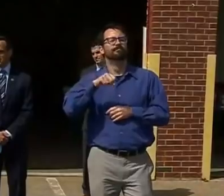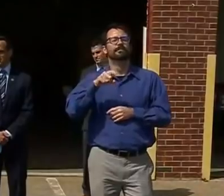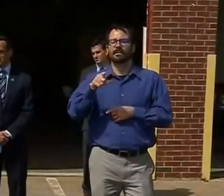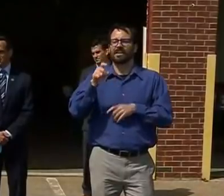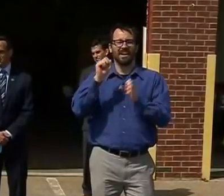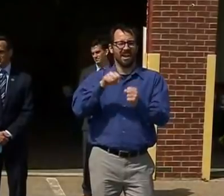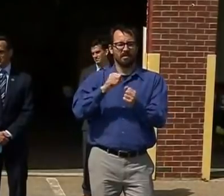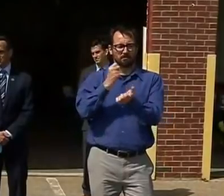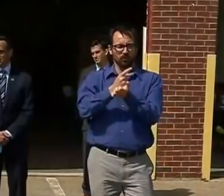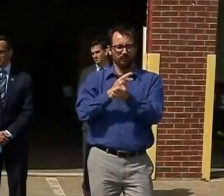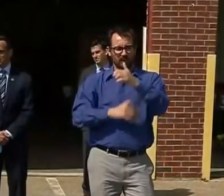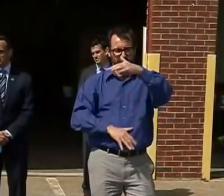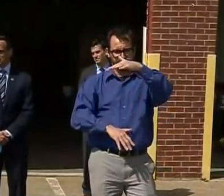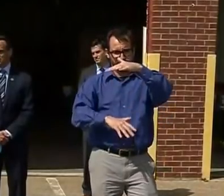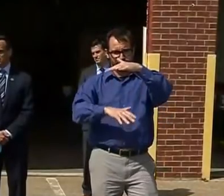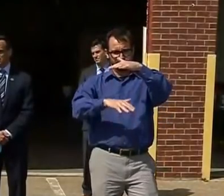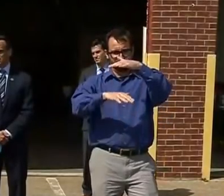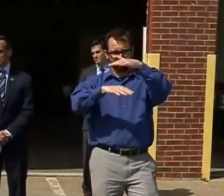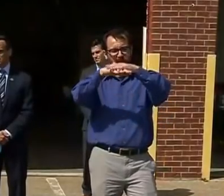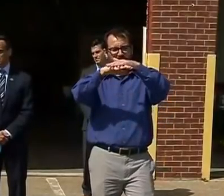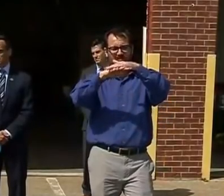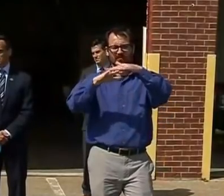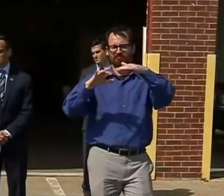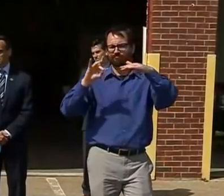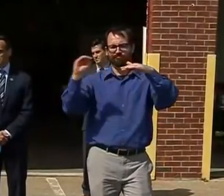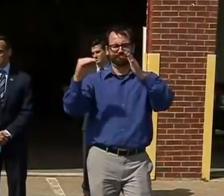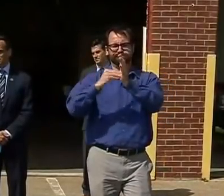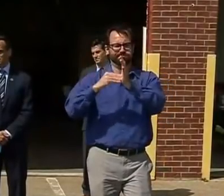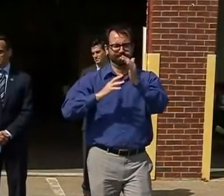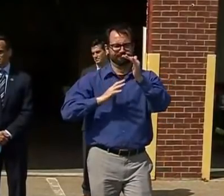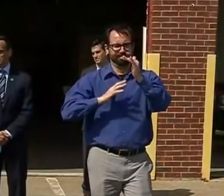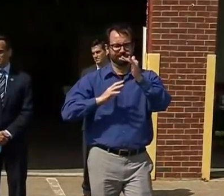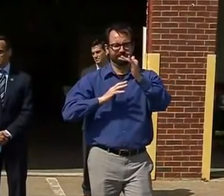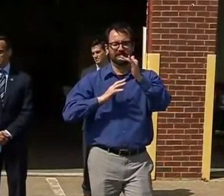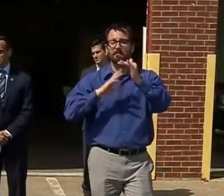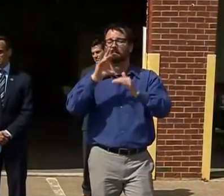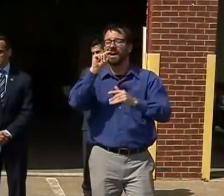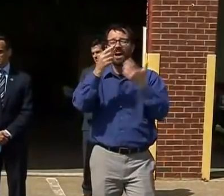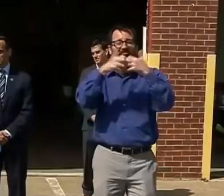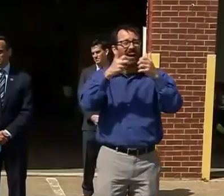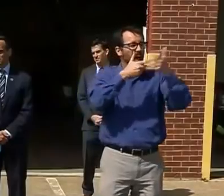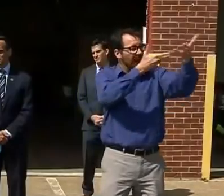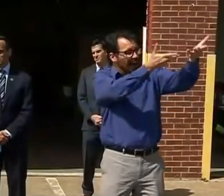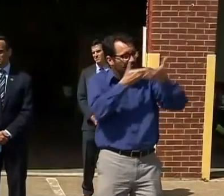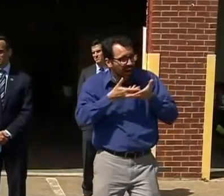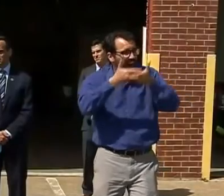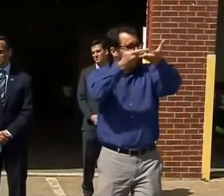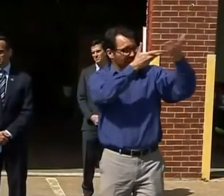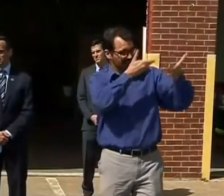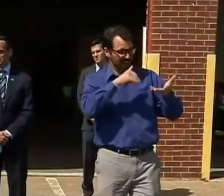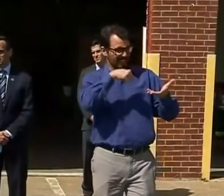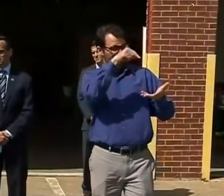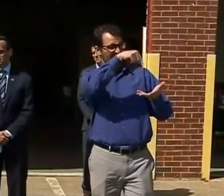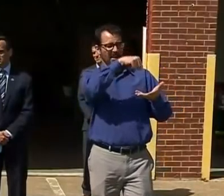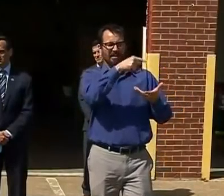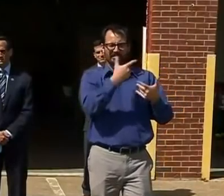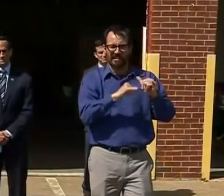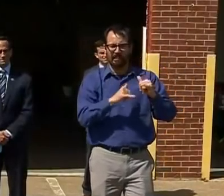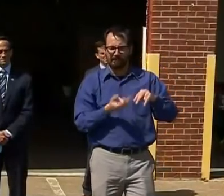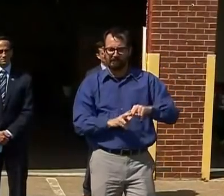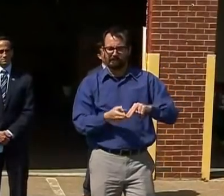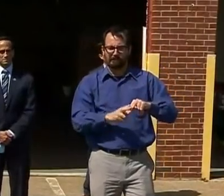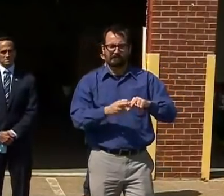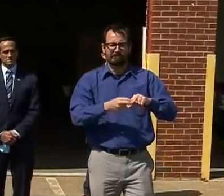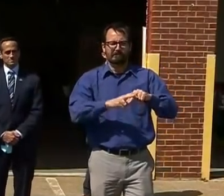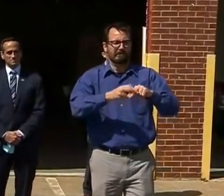logistical standpoint is probably less, and 5 to 10 may be a more precise number. But it's good to go to 20. Can you